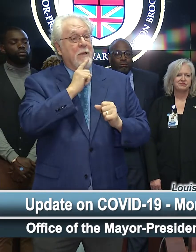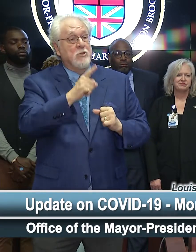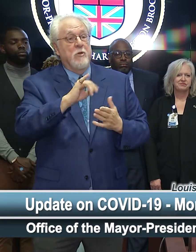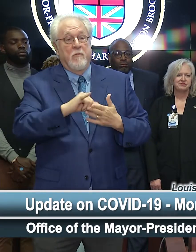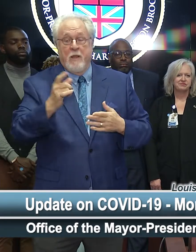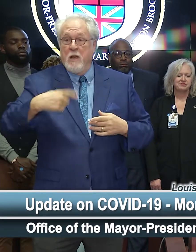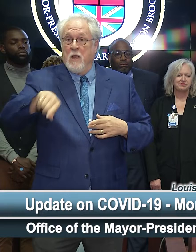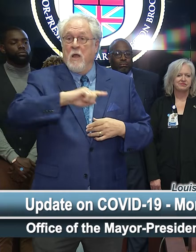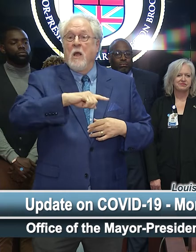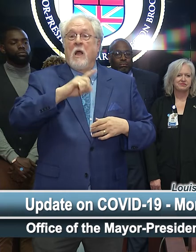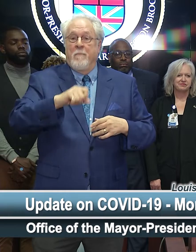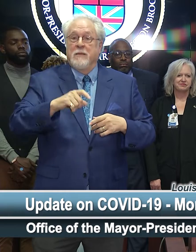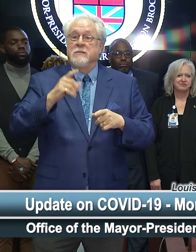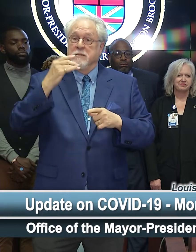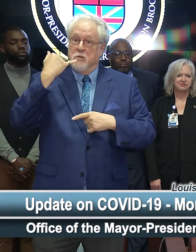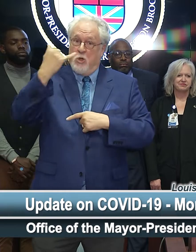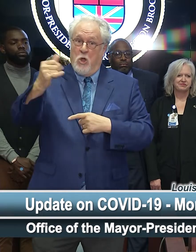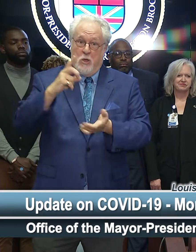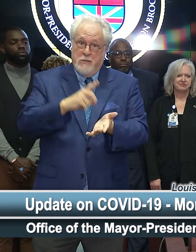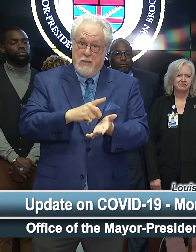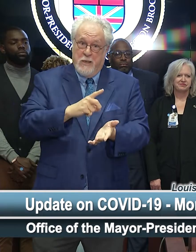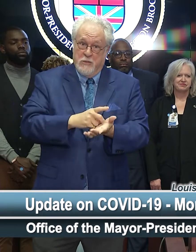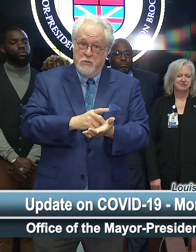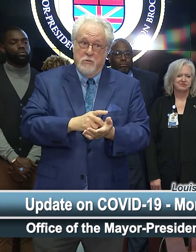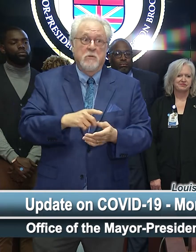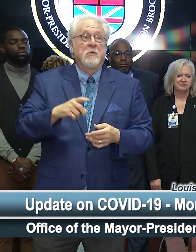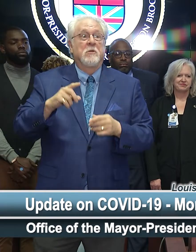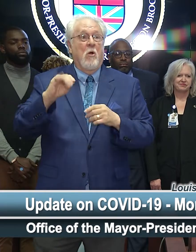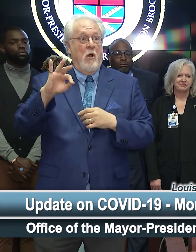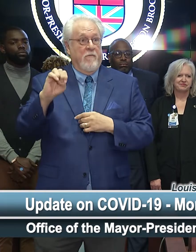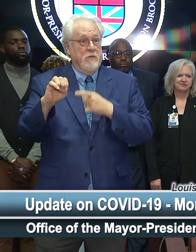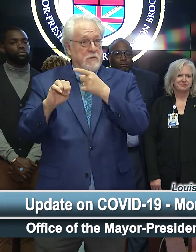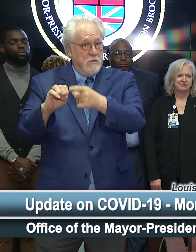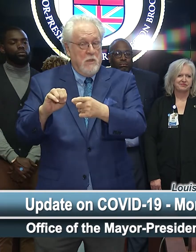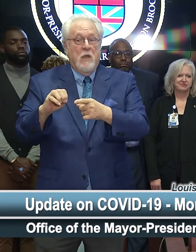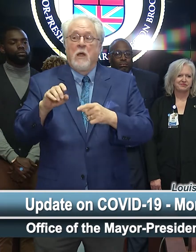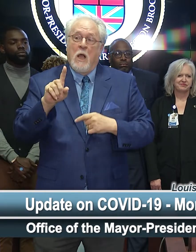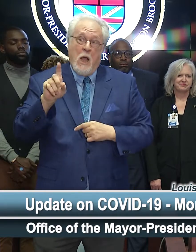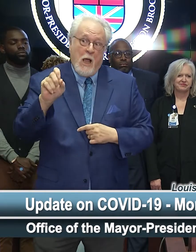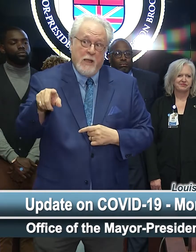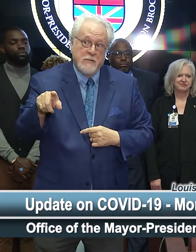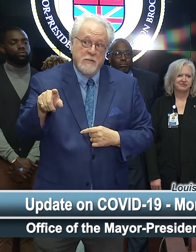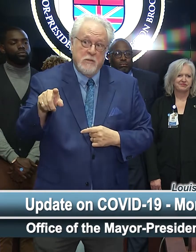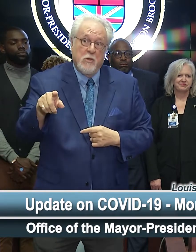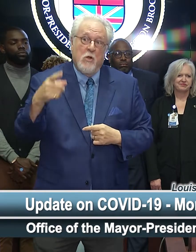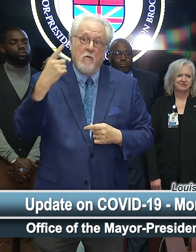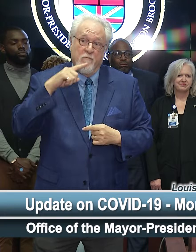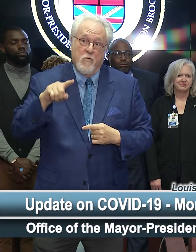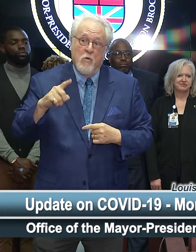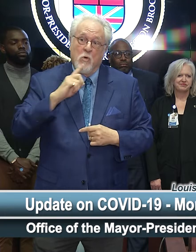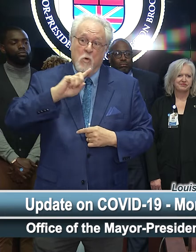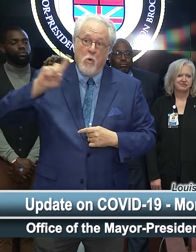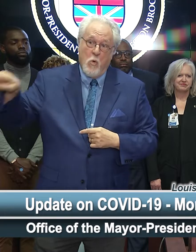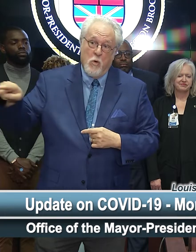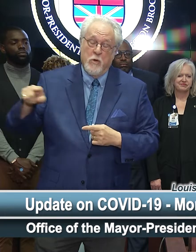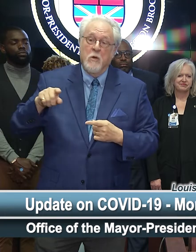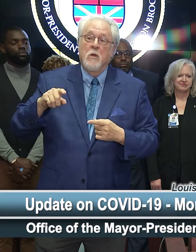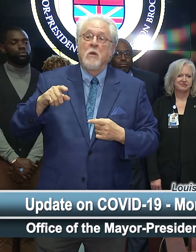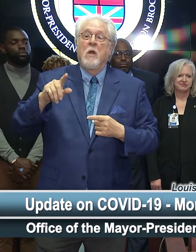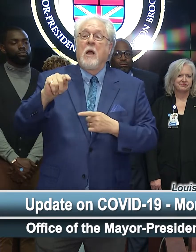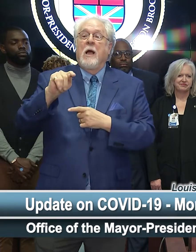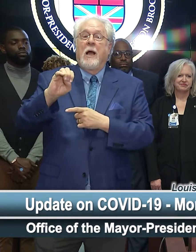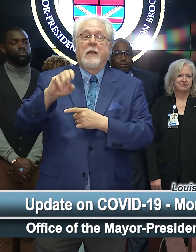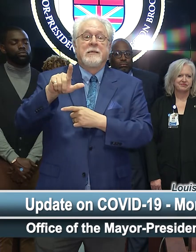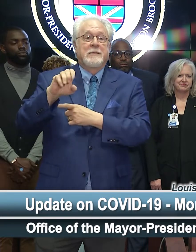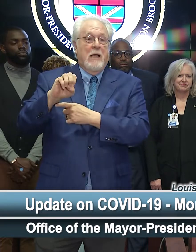they must seek care through their provider by calling their provider's office and asking for an order, a televisit,